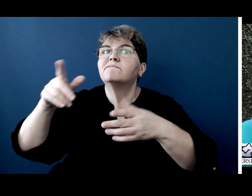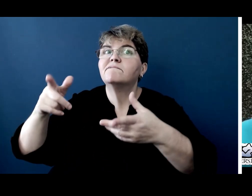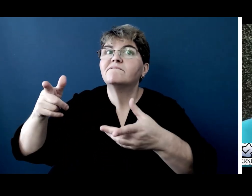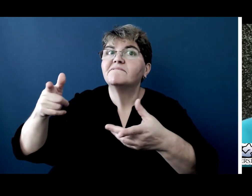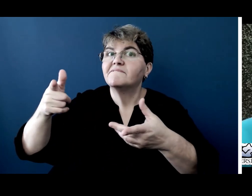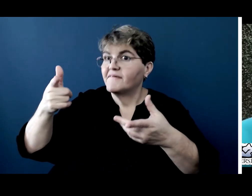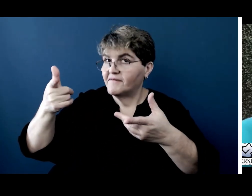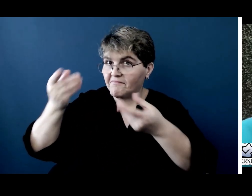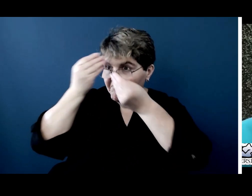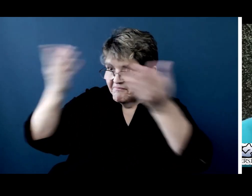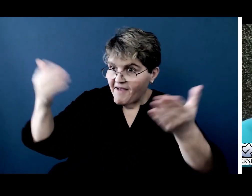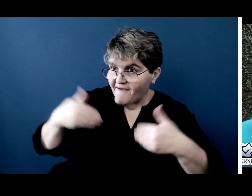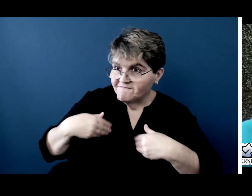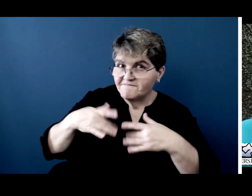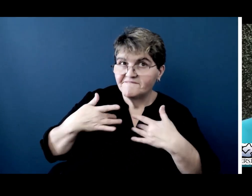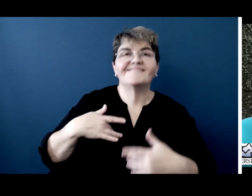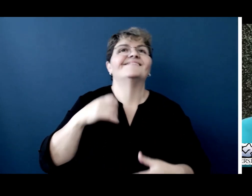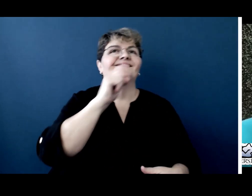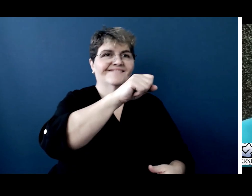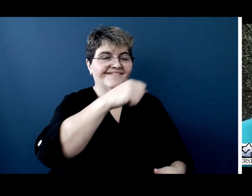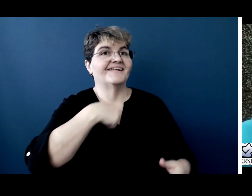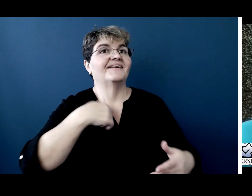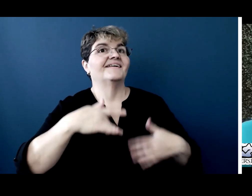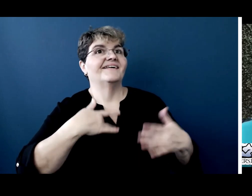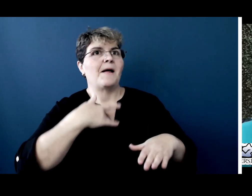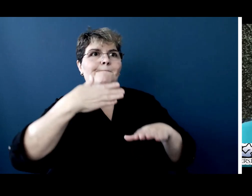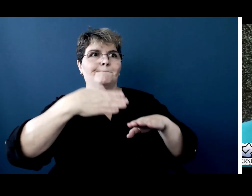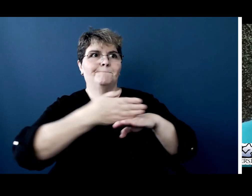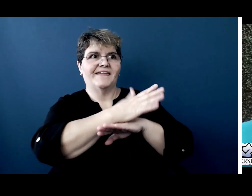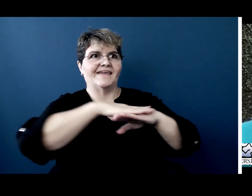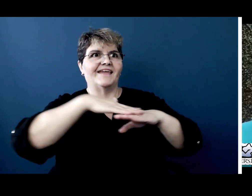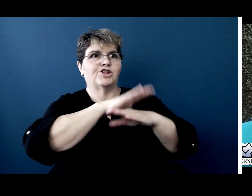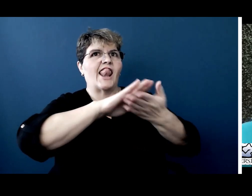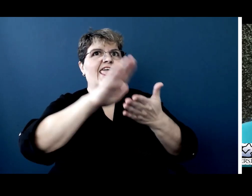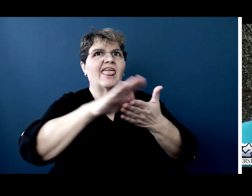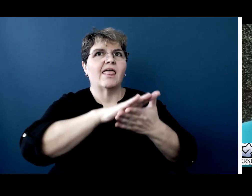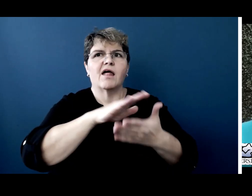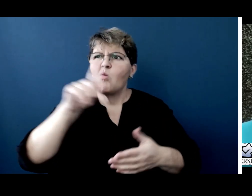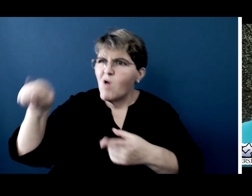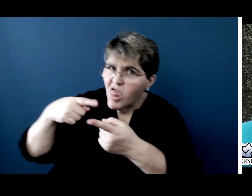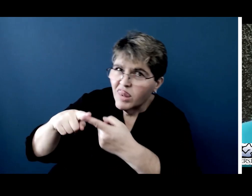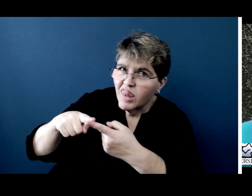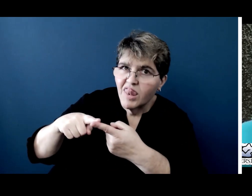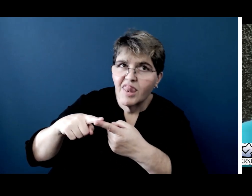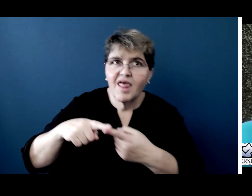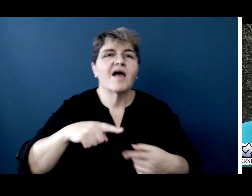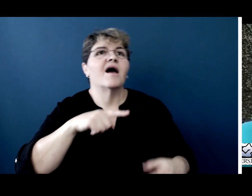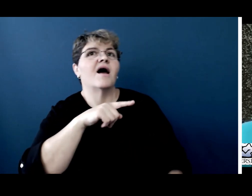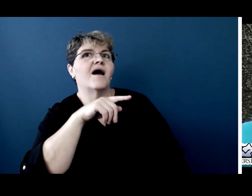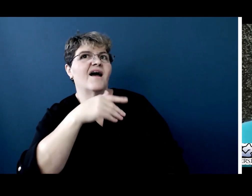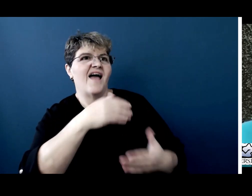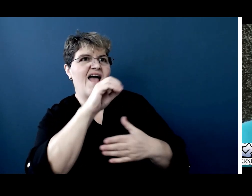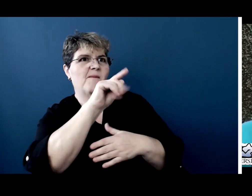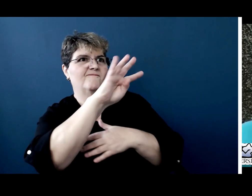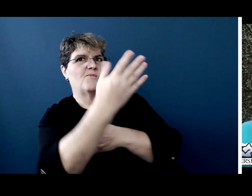Perspectives event. Yes. Okay, great. So people just can show up. Yep, and it's run by me and Angela. Wait, you're running it?